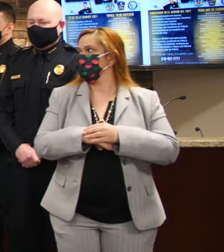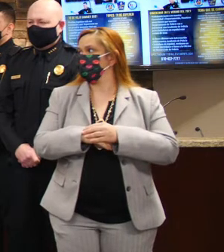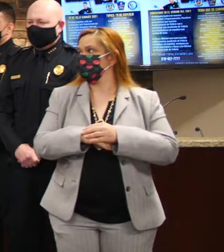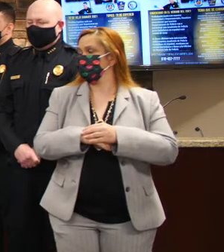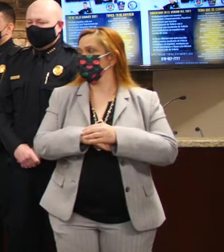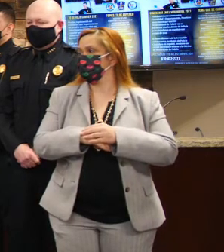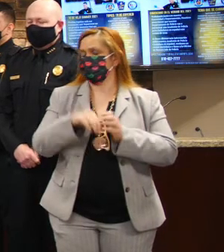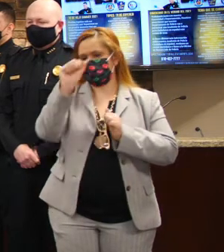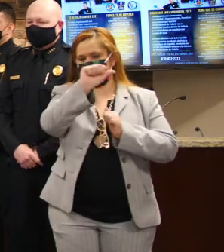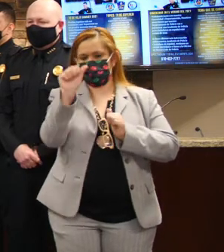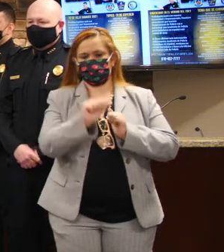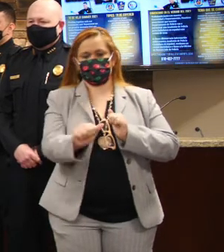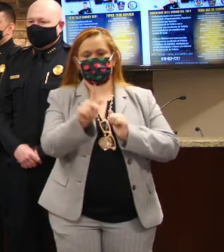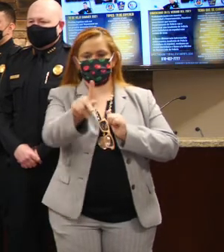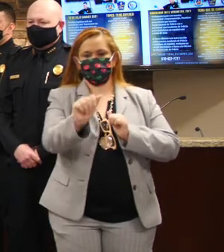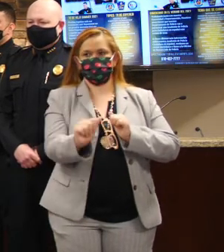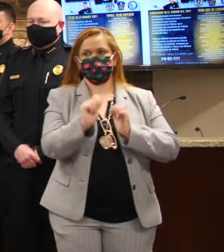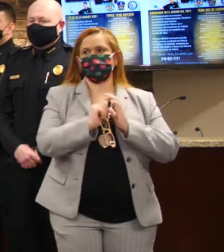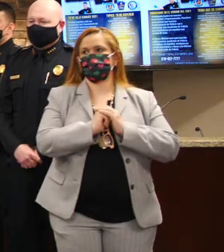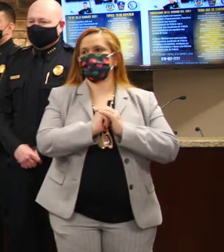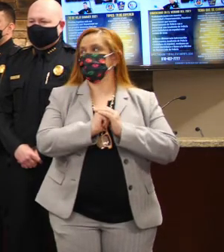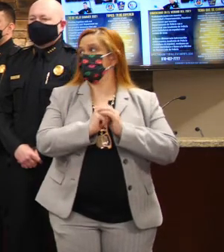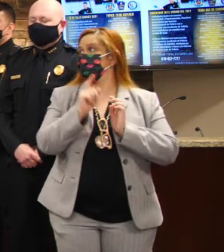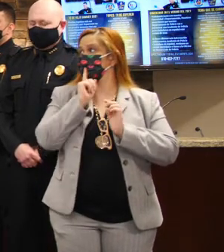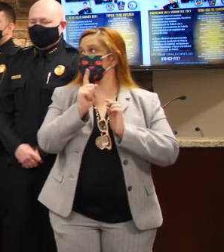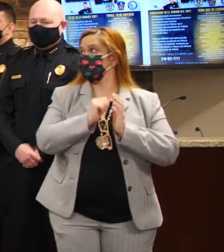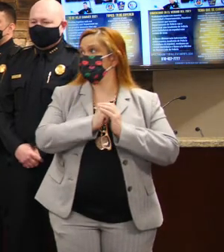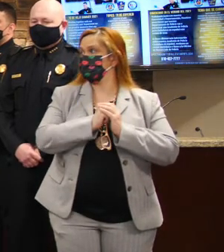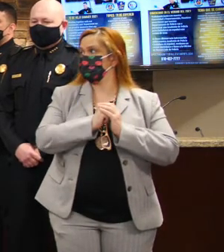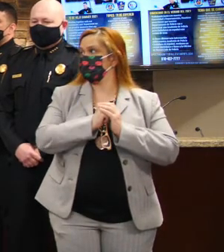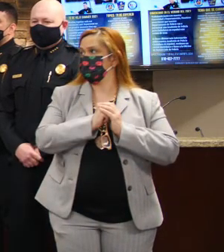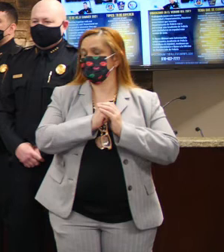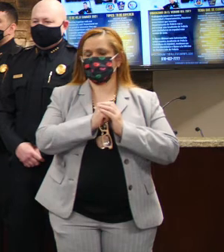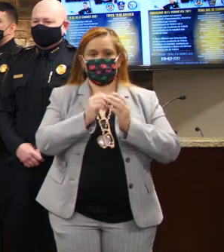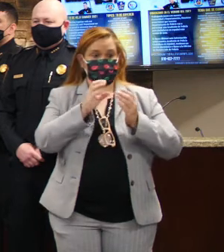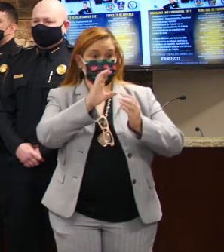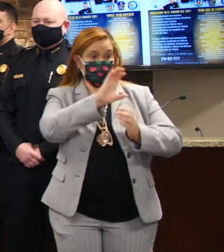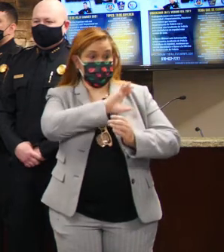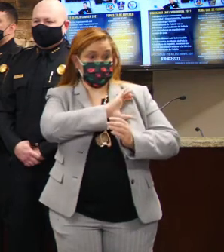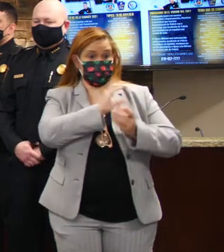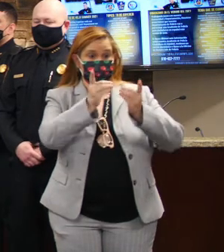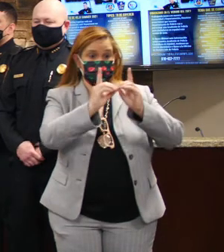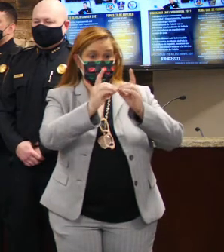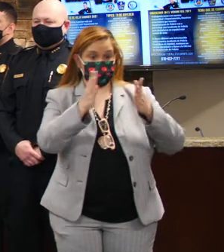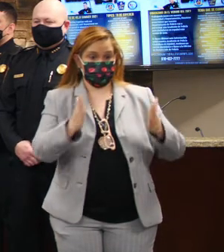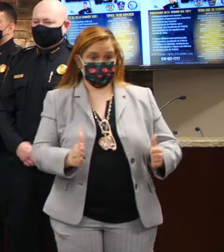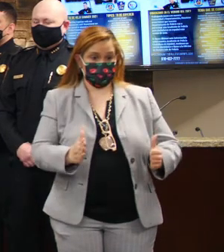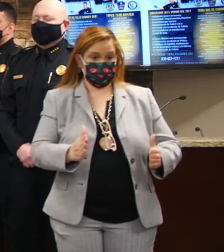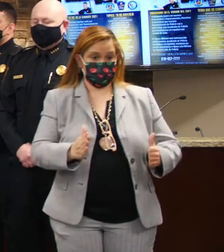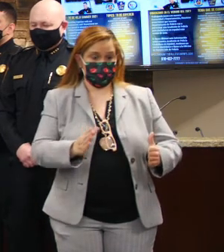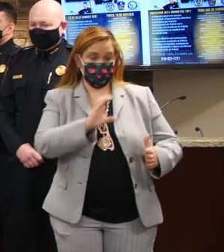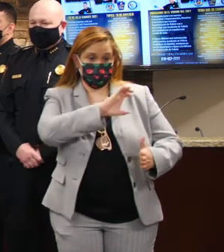and our entire community. So I'm very proud to be part of this police department, but again, I would not have believed you, and I'm very